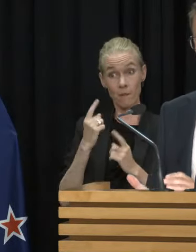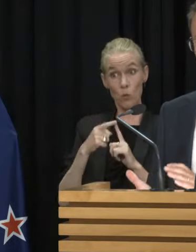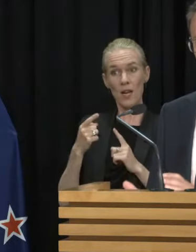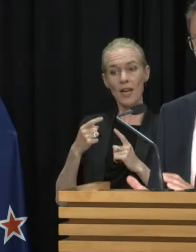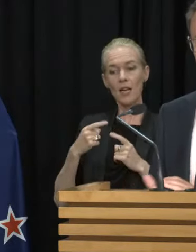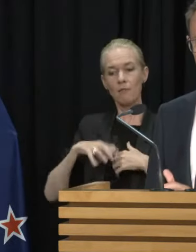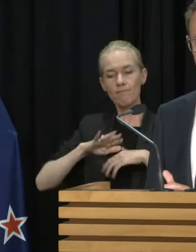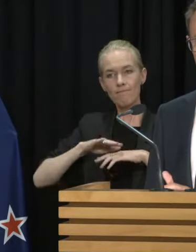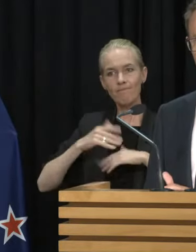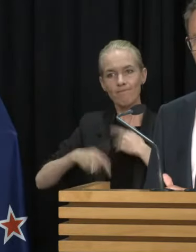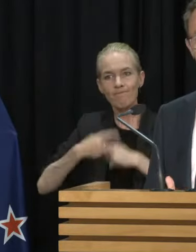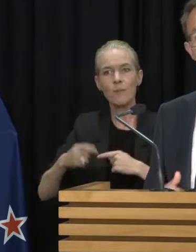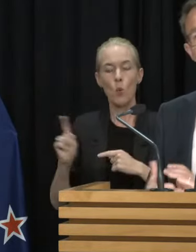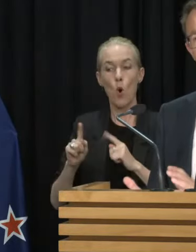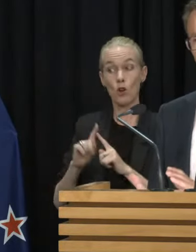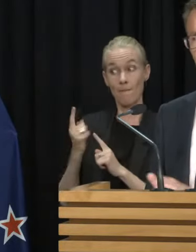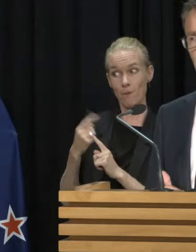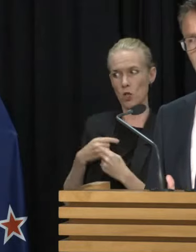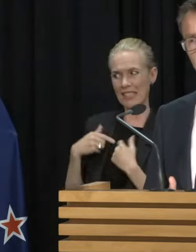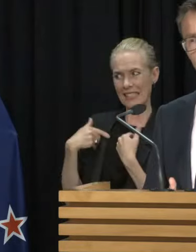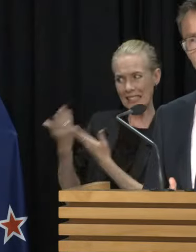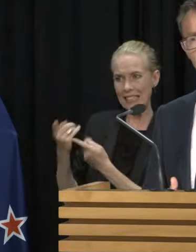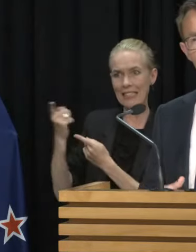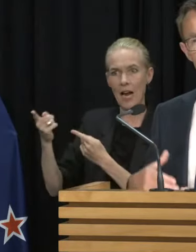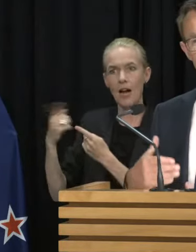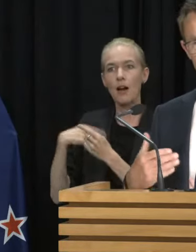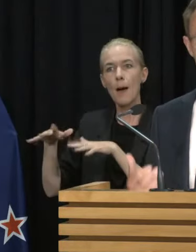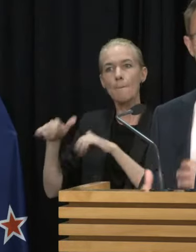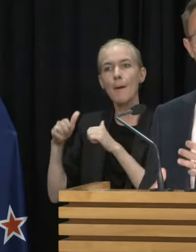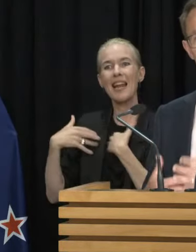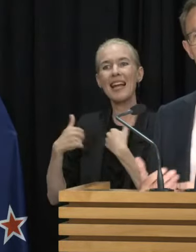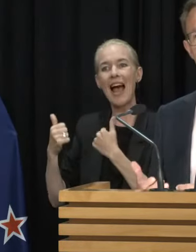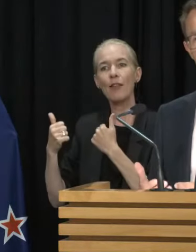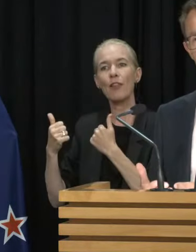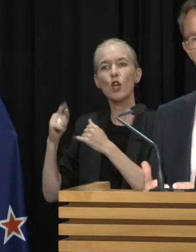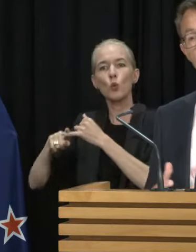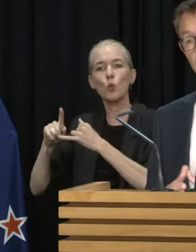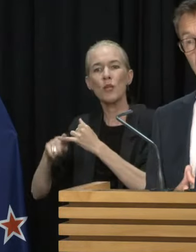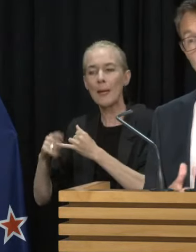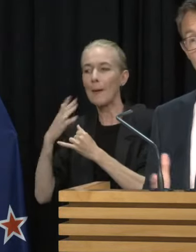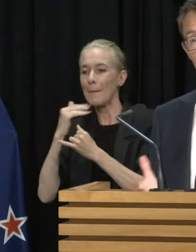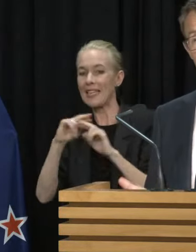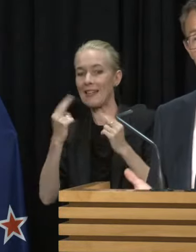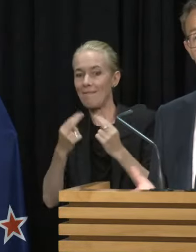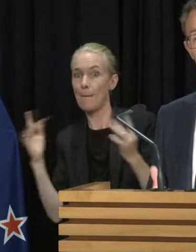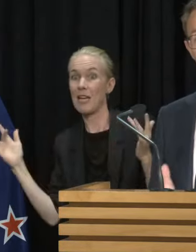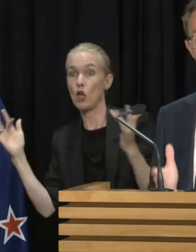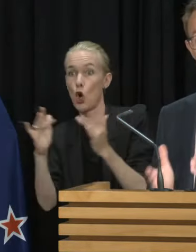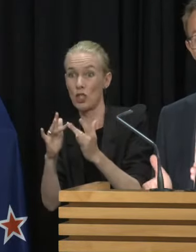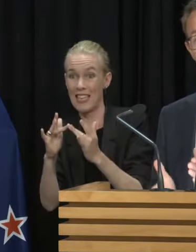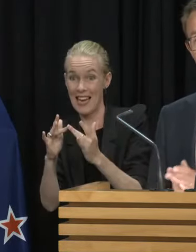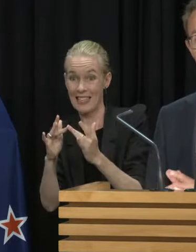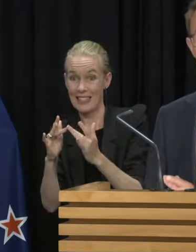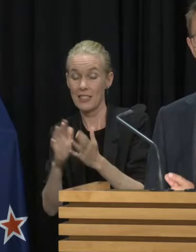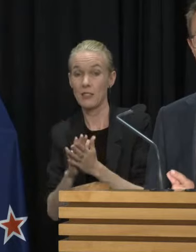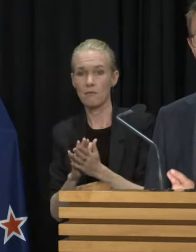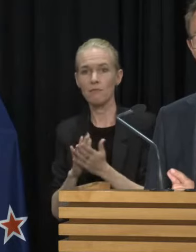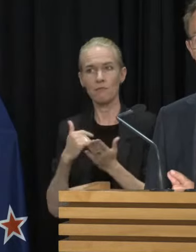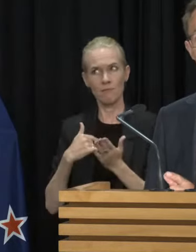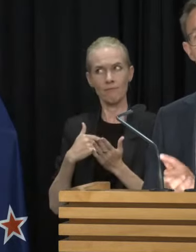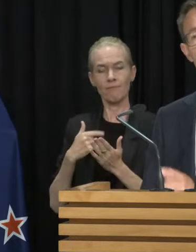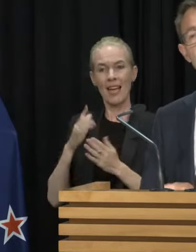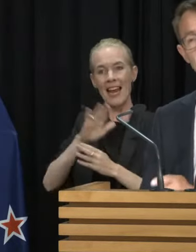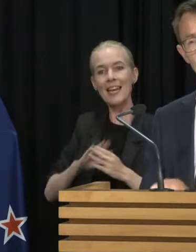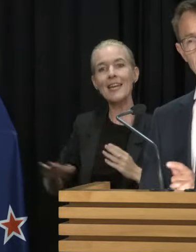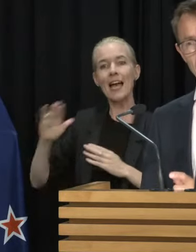to contact the family. This was a family that, despite a lot of attempts to contact over the last week or so from our National Contact